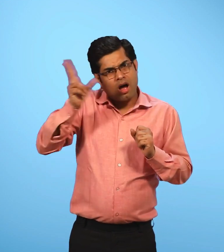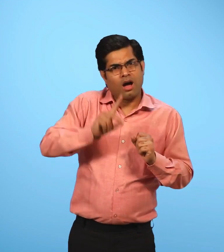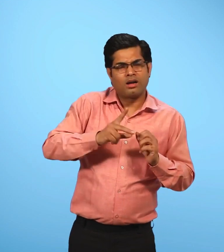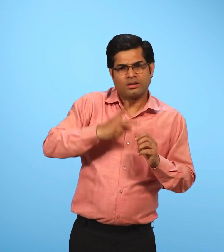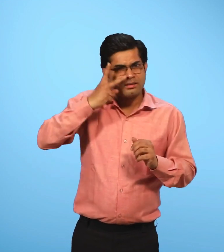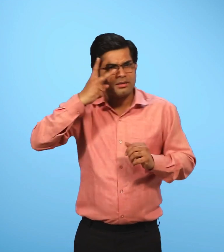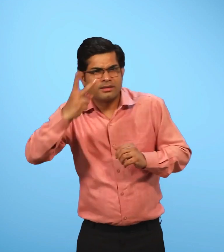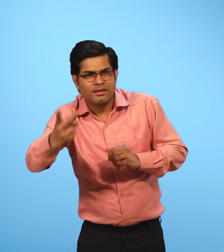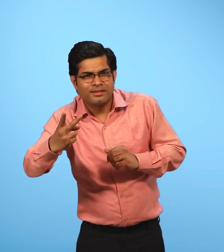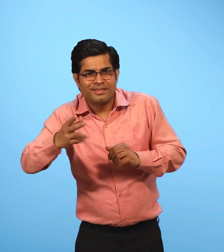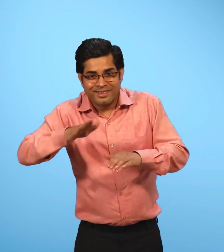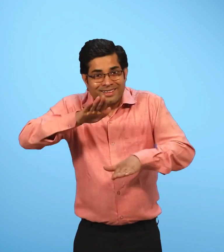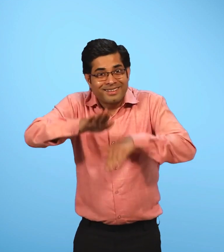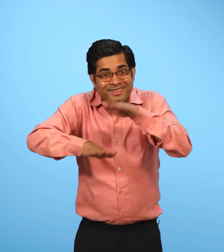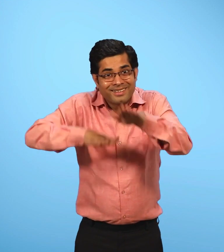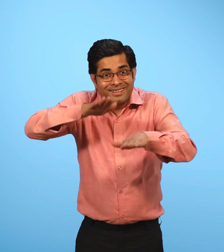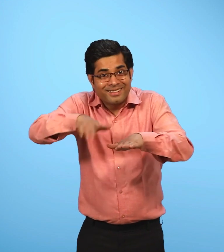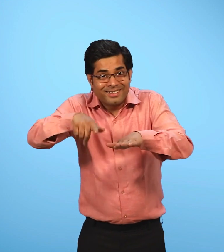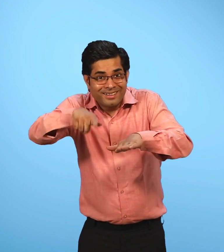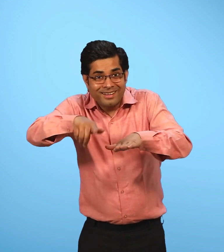doing so, I was much comforted